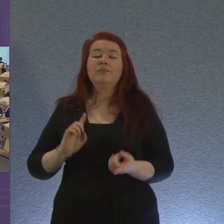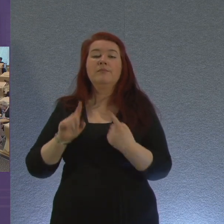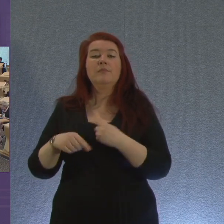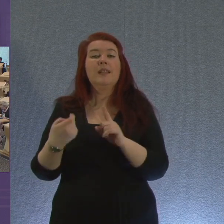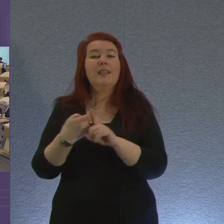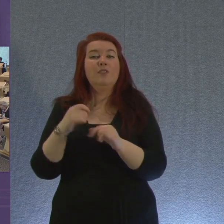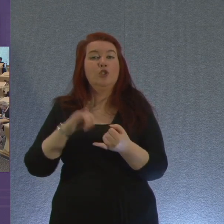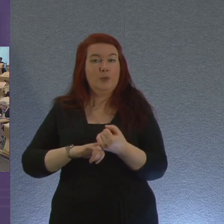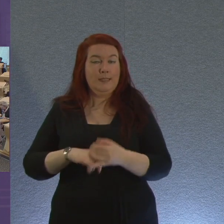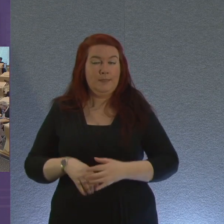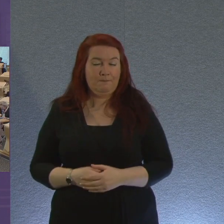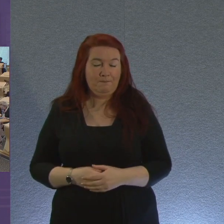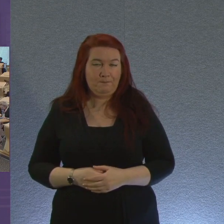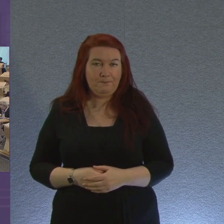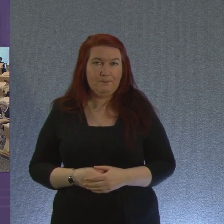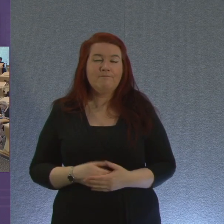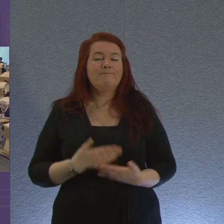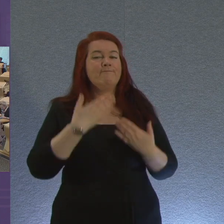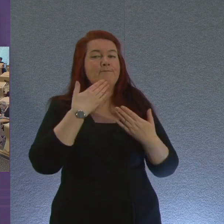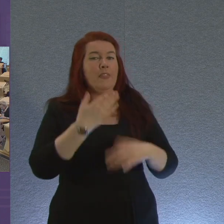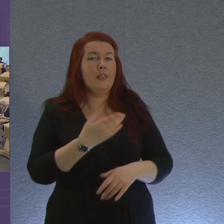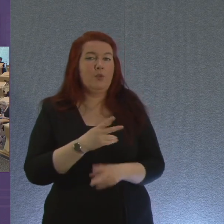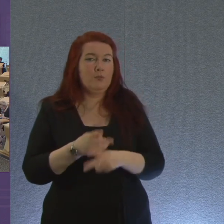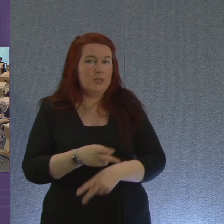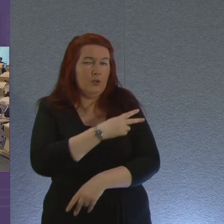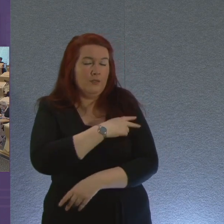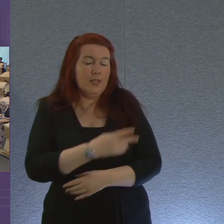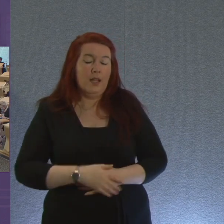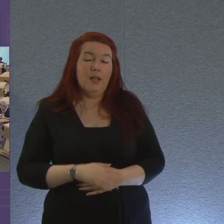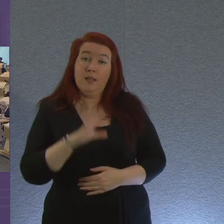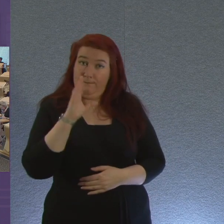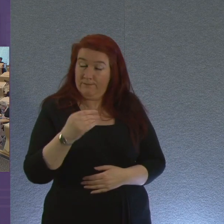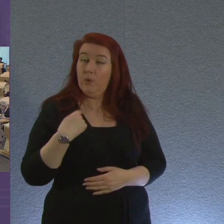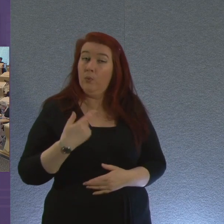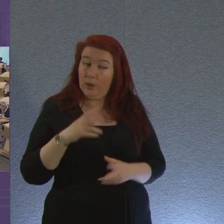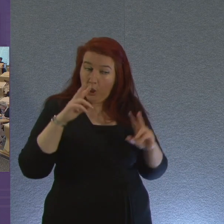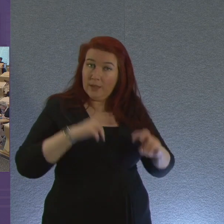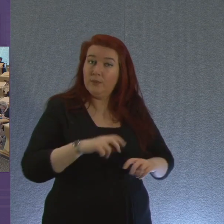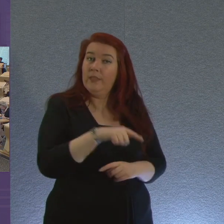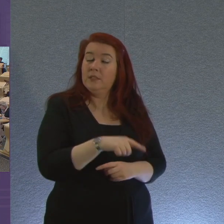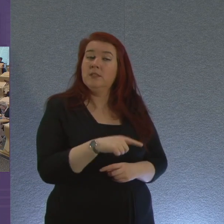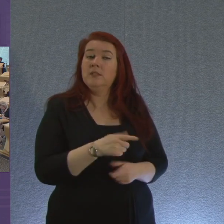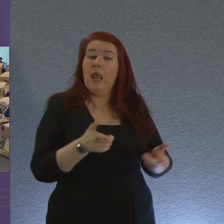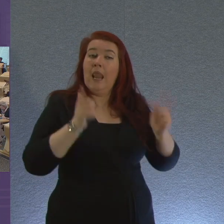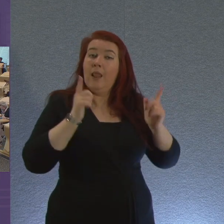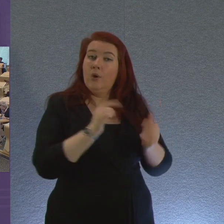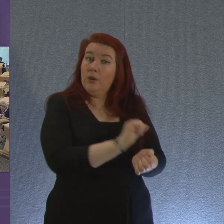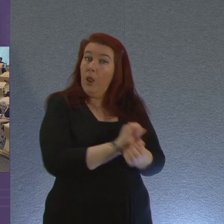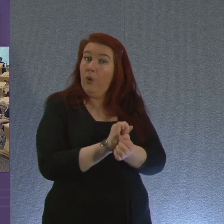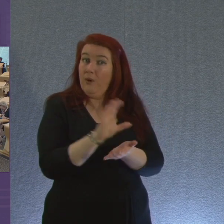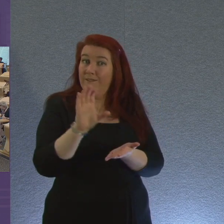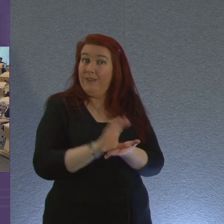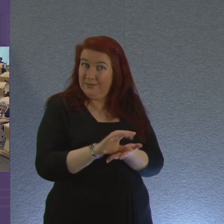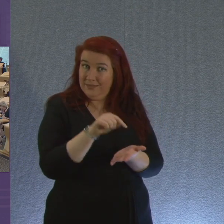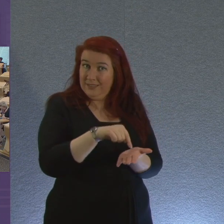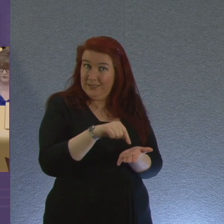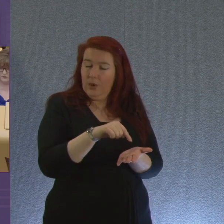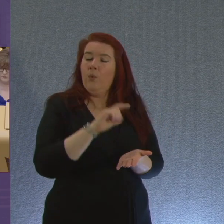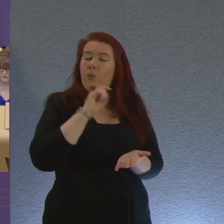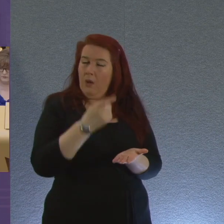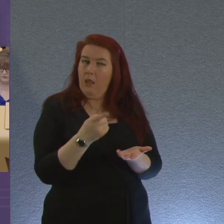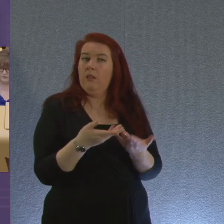Officer. As I mentioned earlier on, we are looking at this landlord loan fund, and we'll make that loan fund